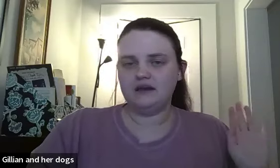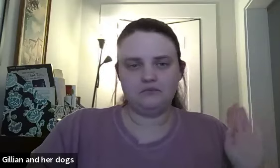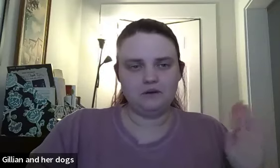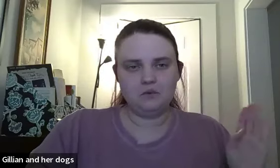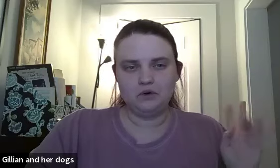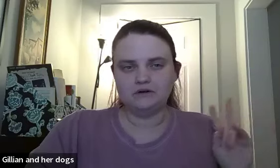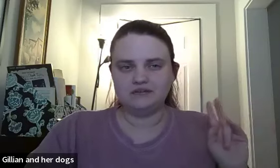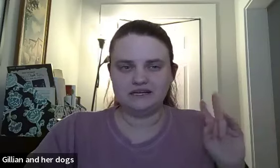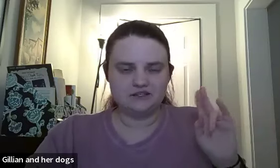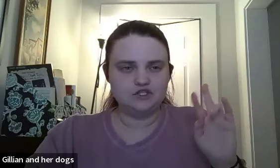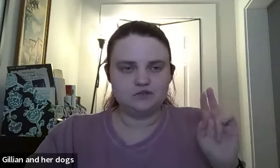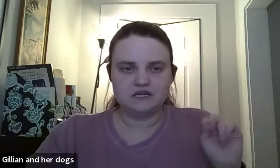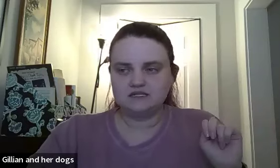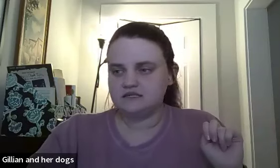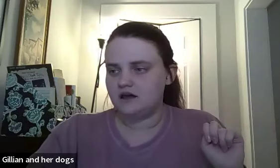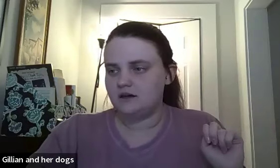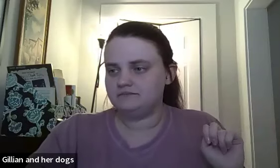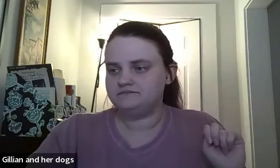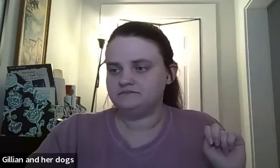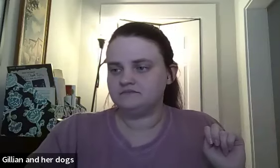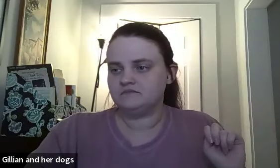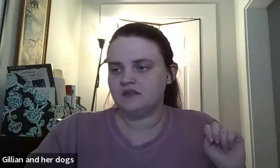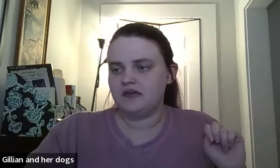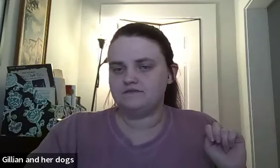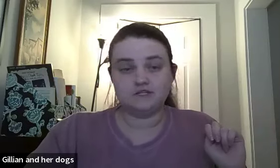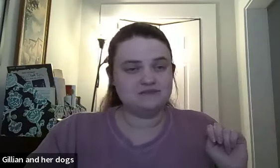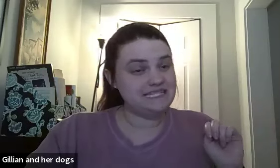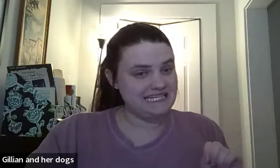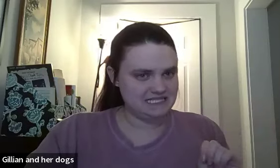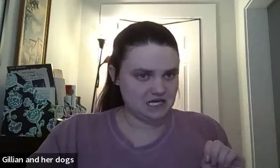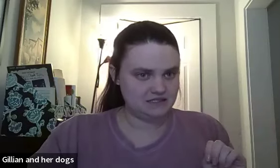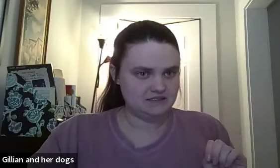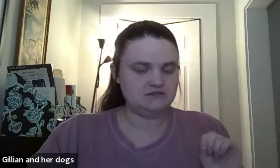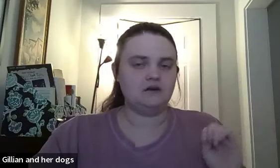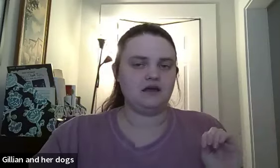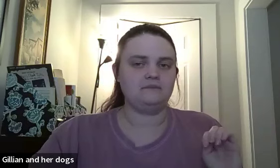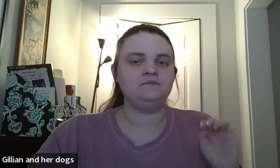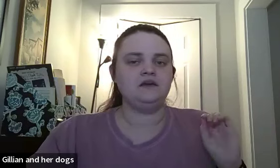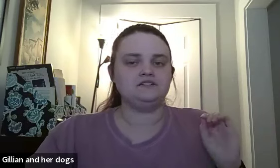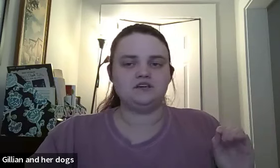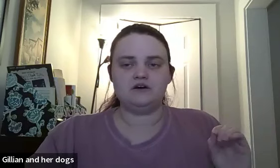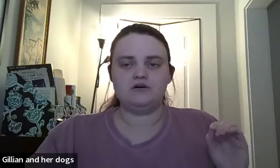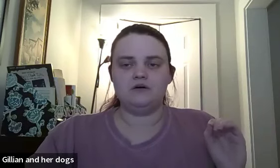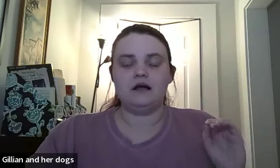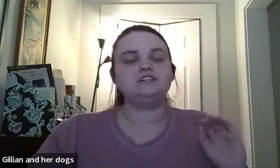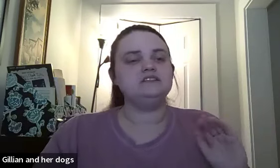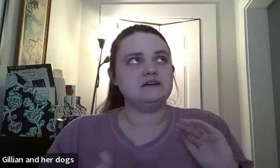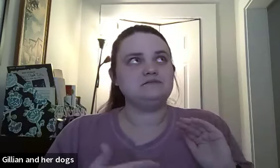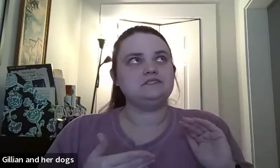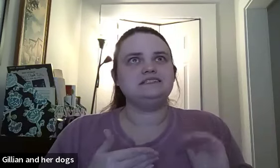We have one more, like kind of two more signs. For some city signs. Okay. So actually the sign for